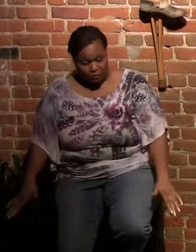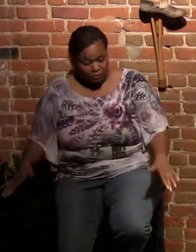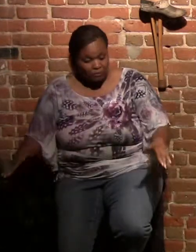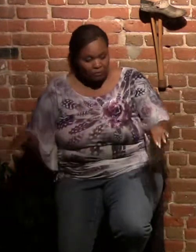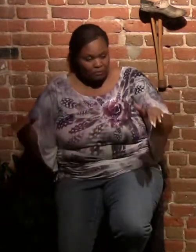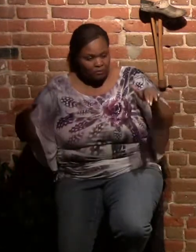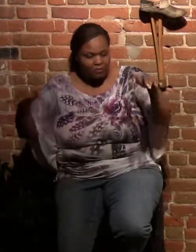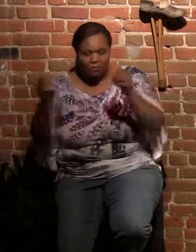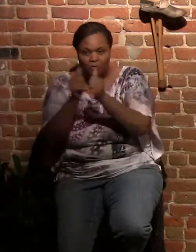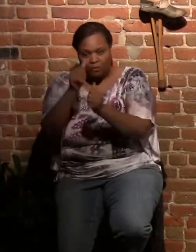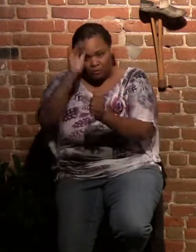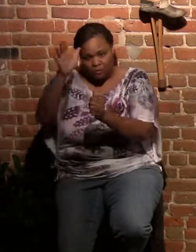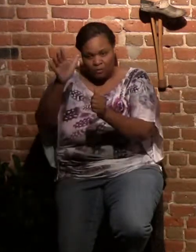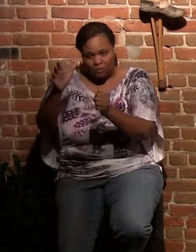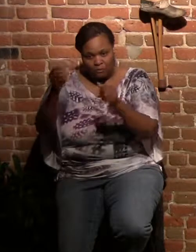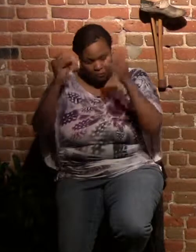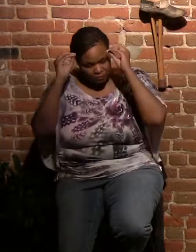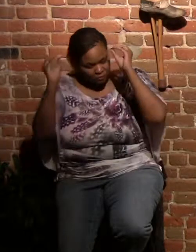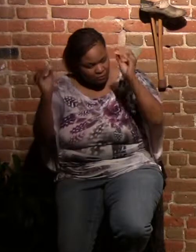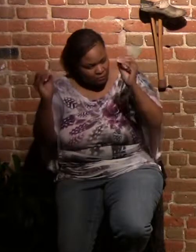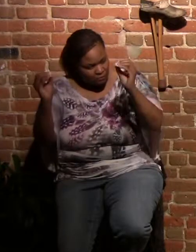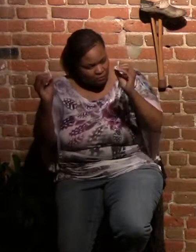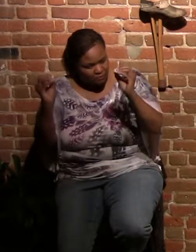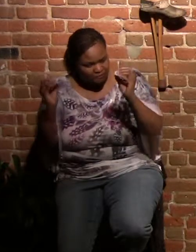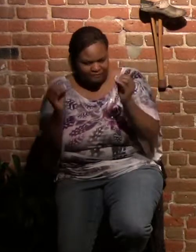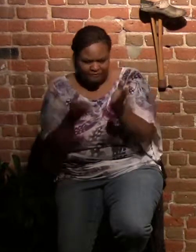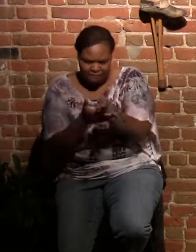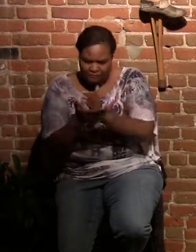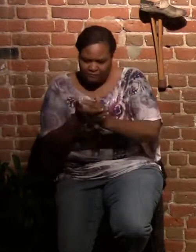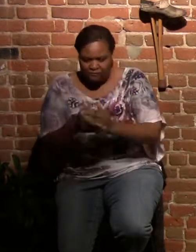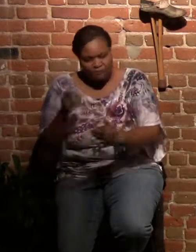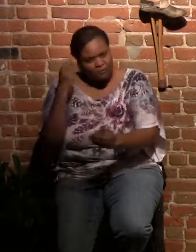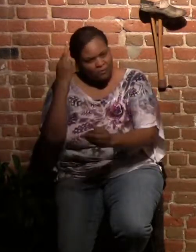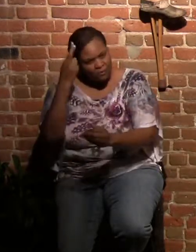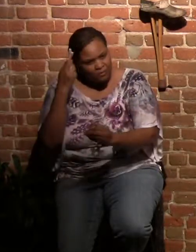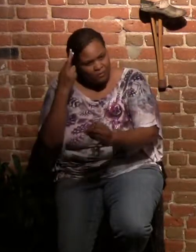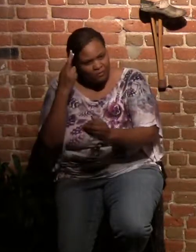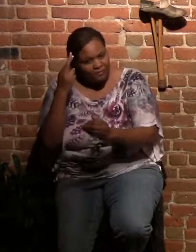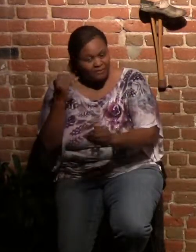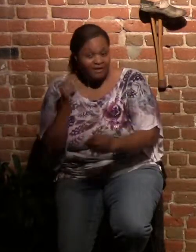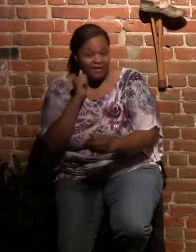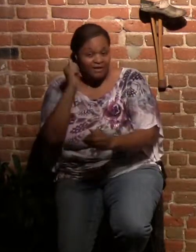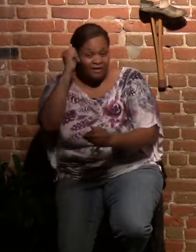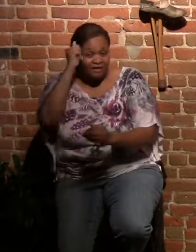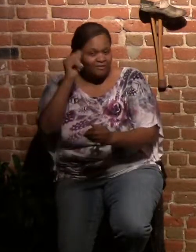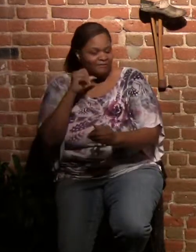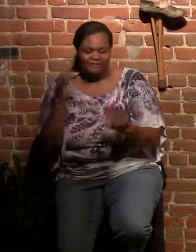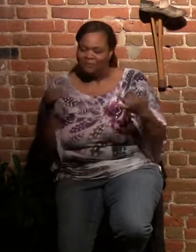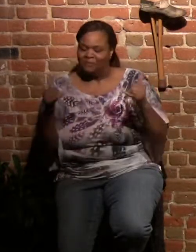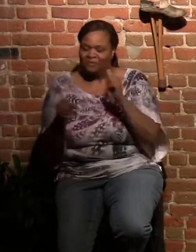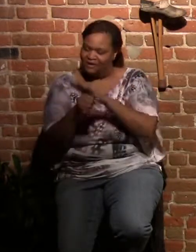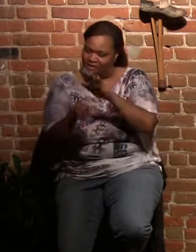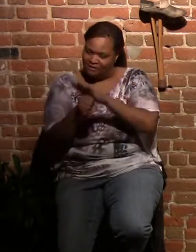creative education. And part of what we realized is that the adults weren't playing enough either.